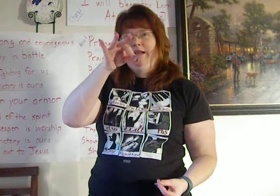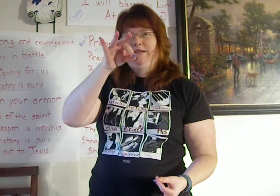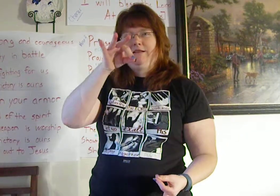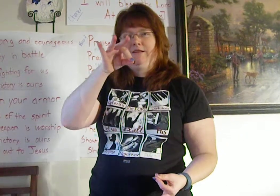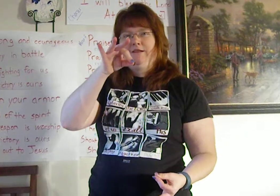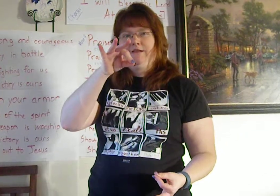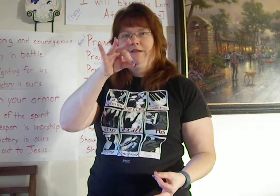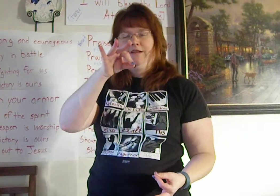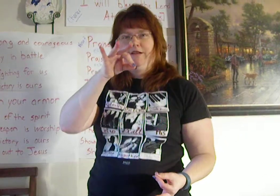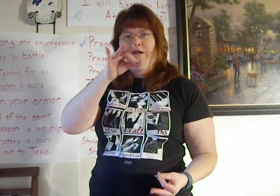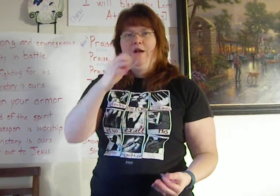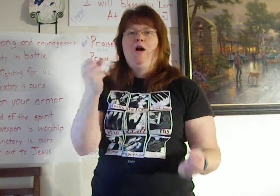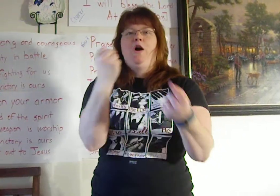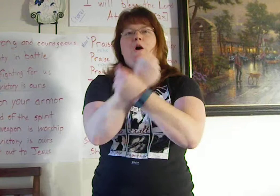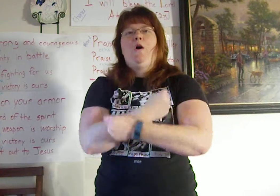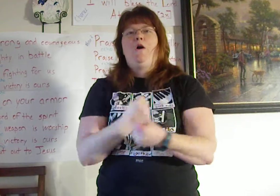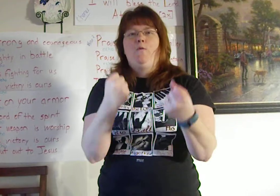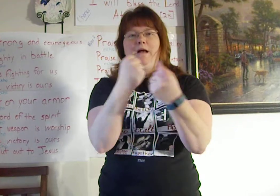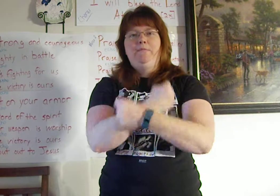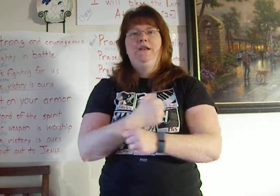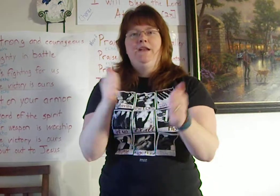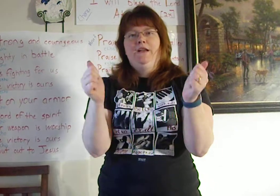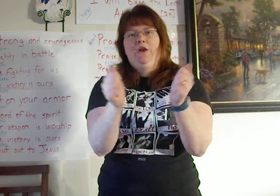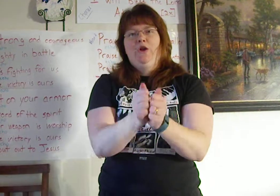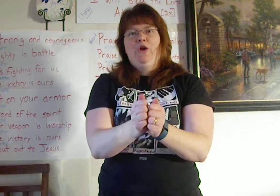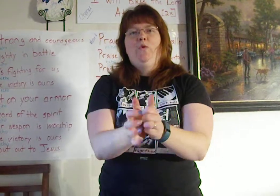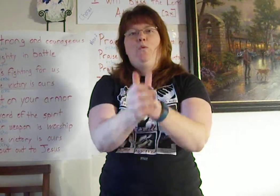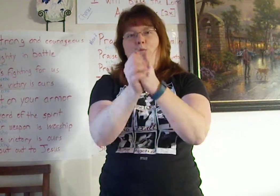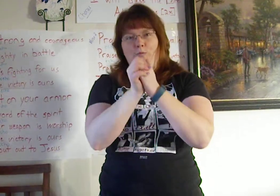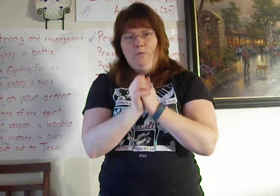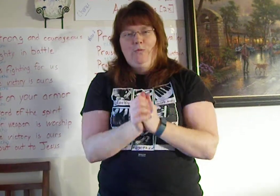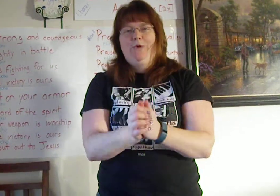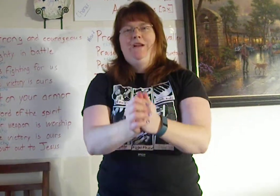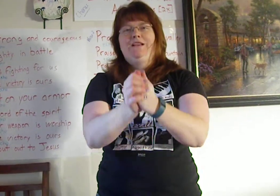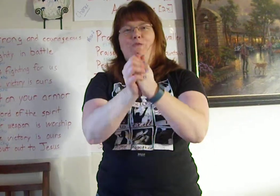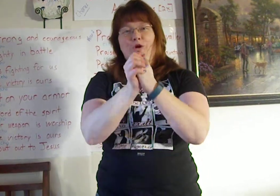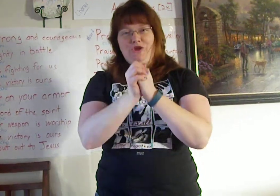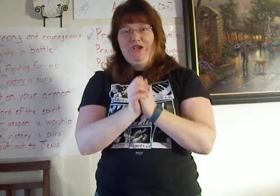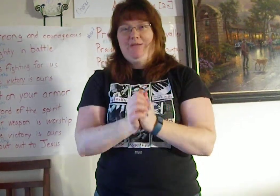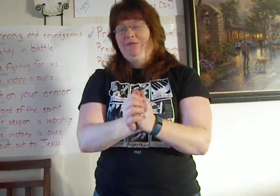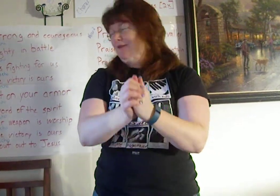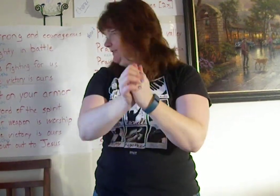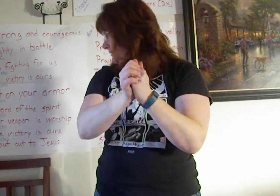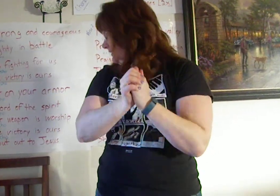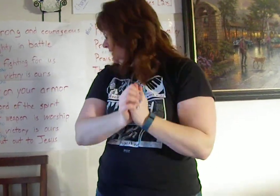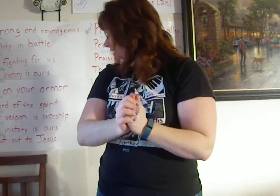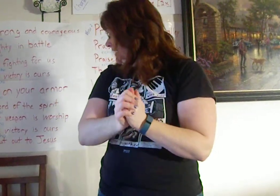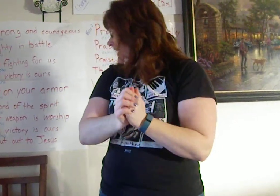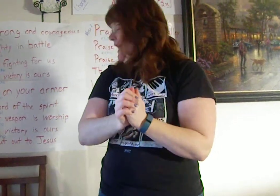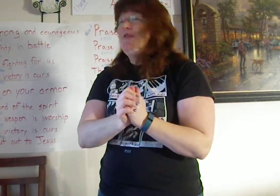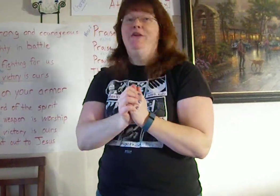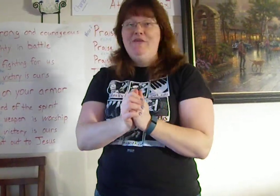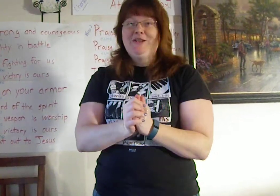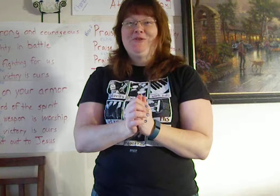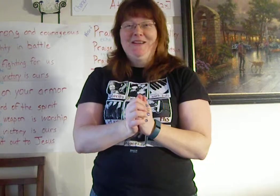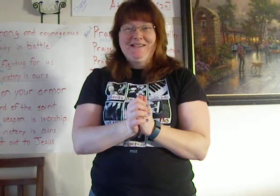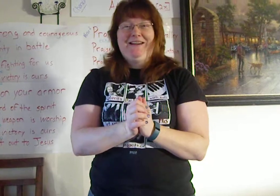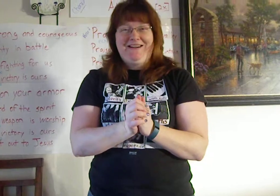Spirit. Our weapon is worship, and the victory is